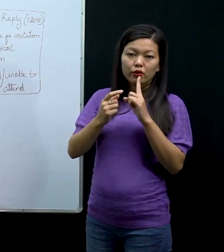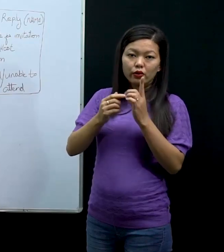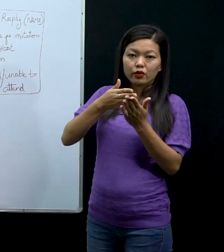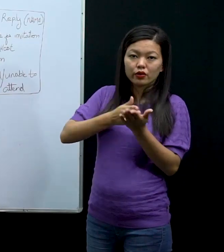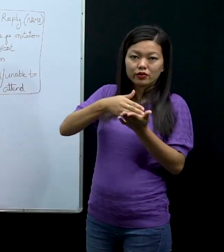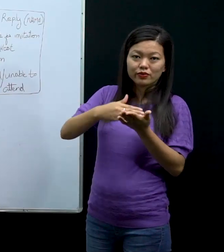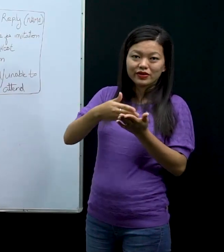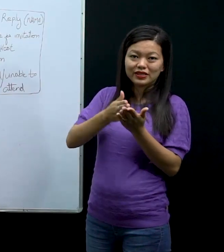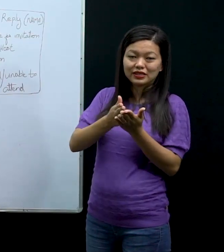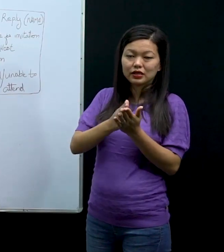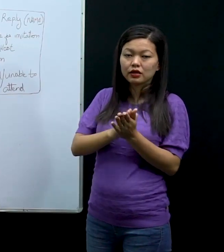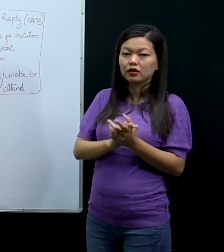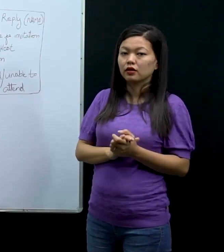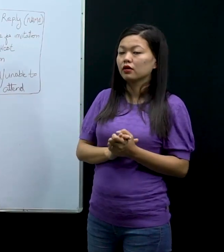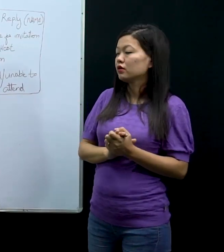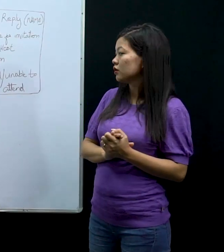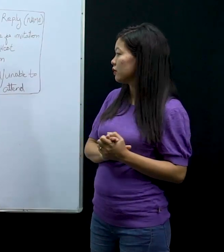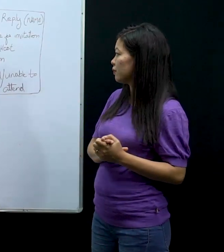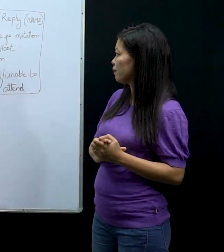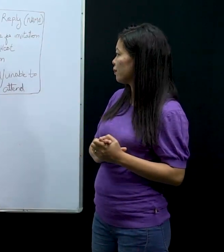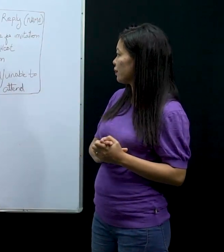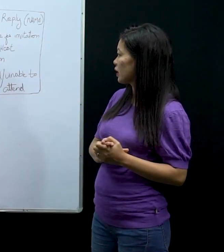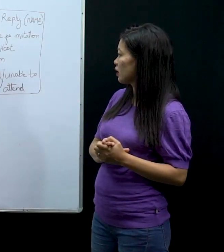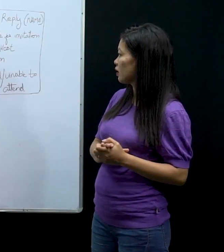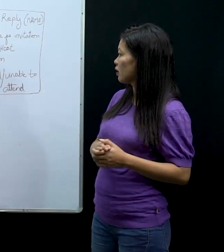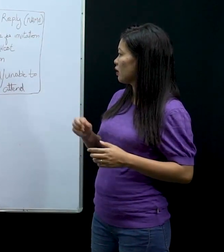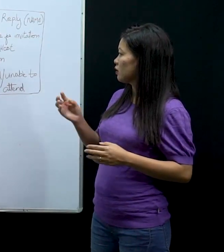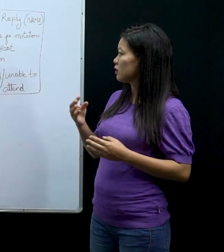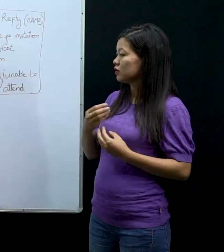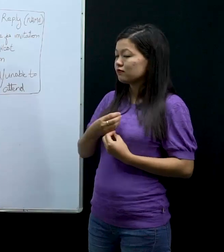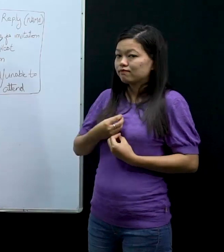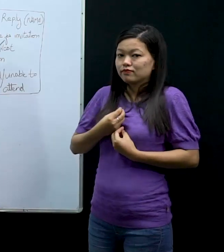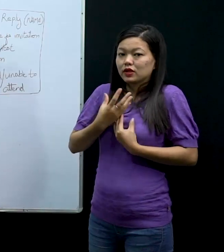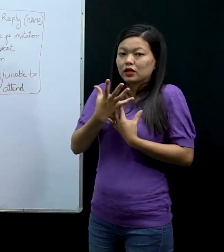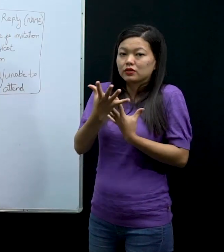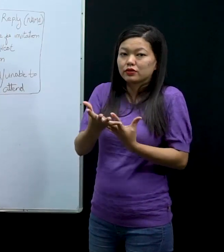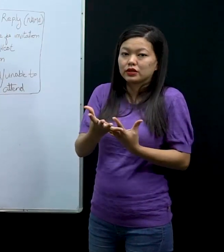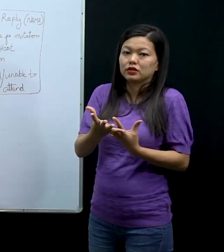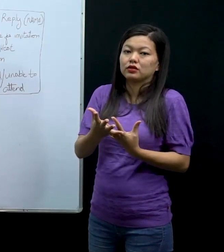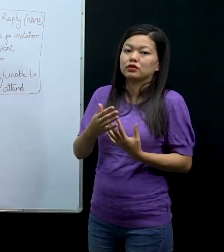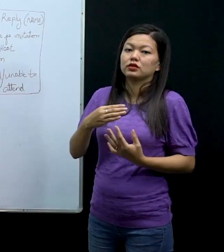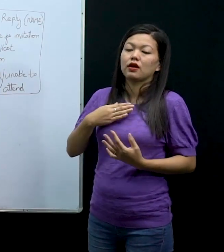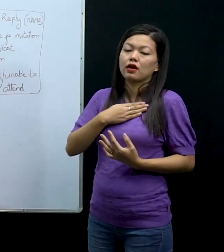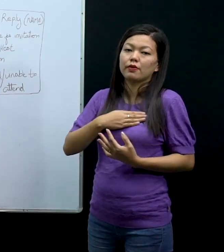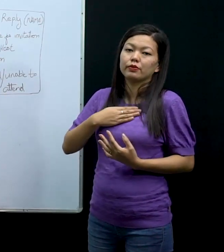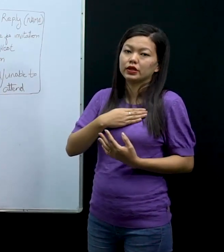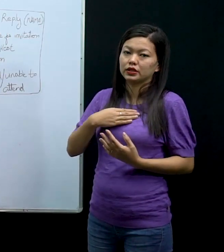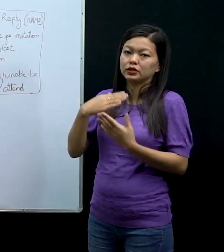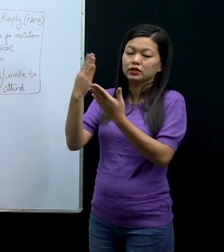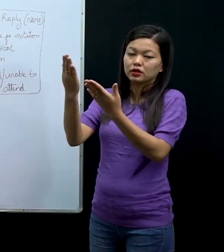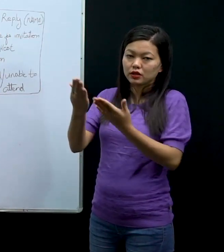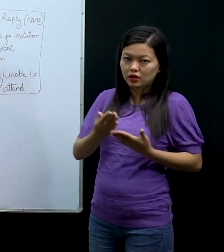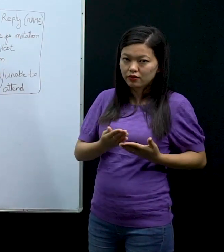beginning. Mr. Johnson expresses his gratitude for the invitation from